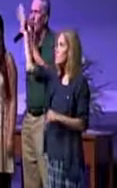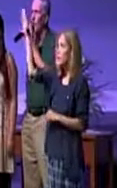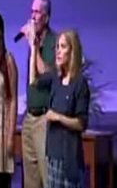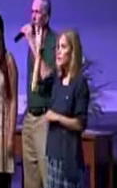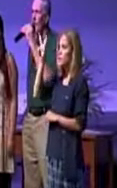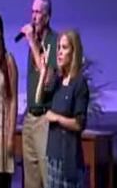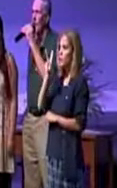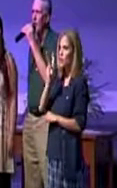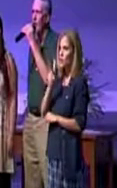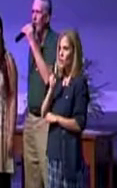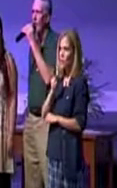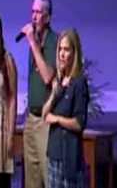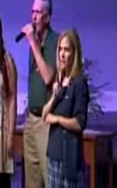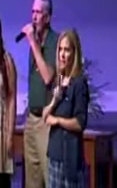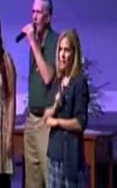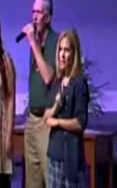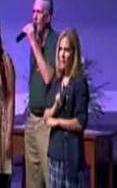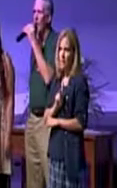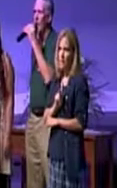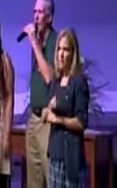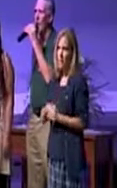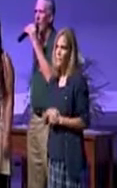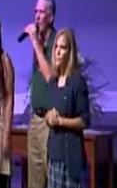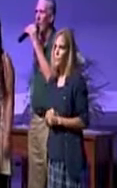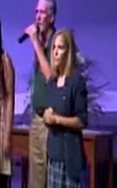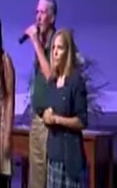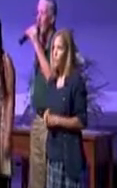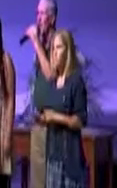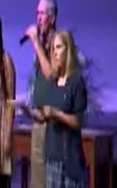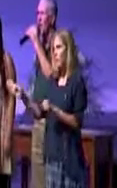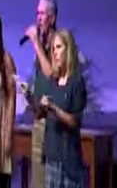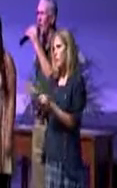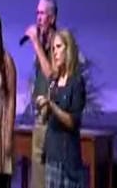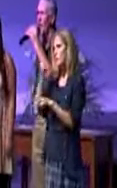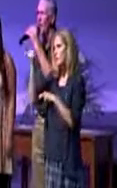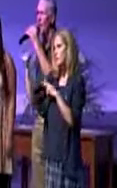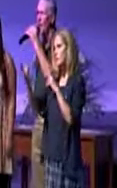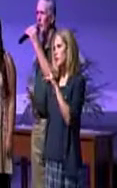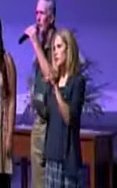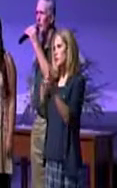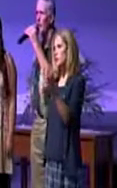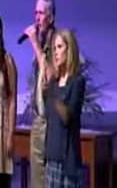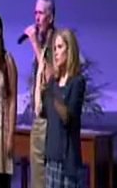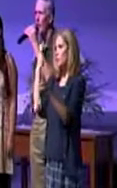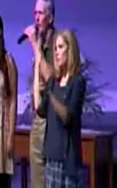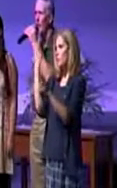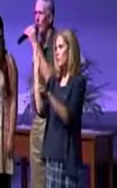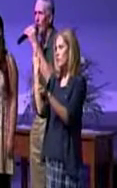Fills the